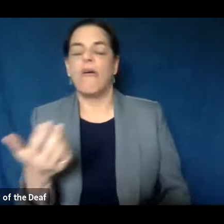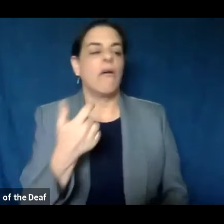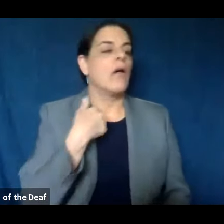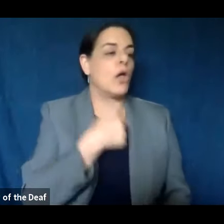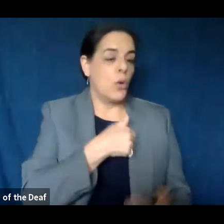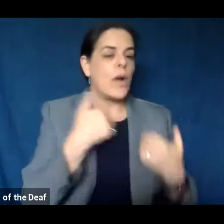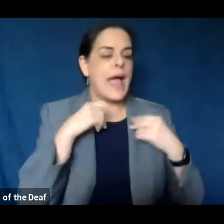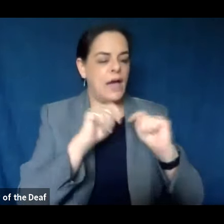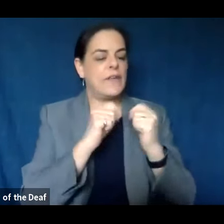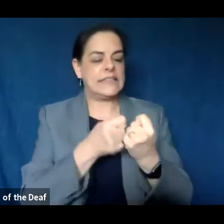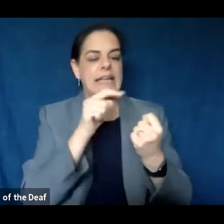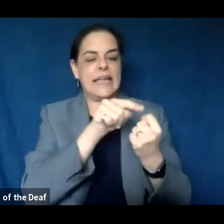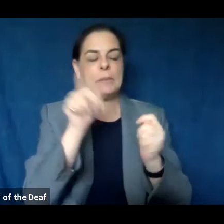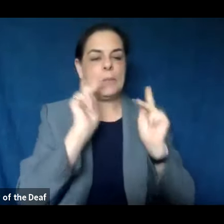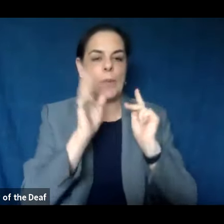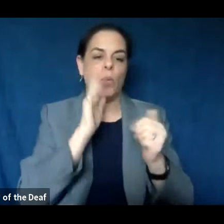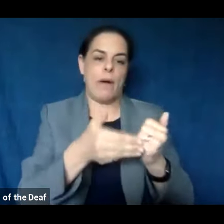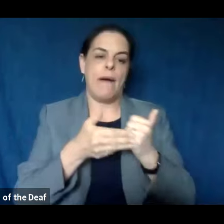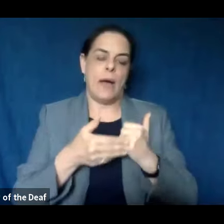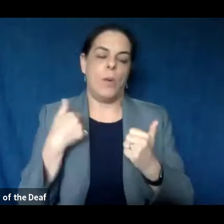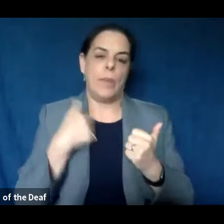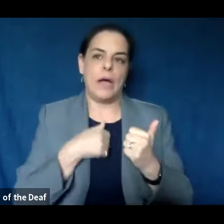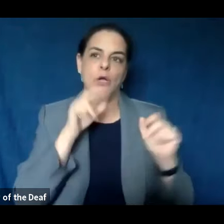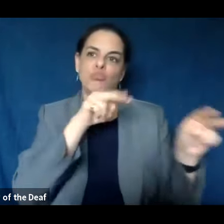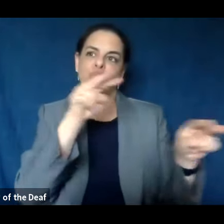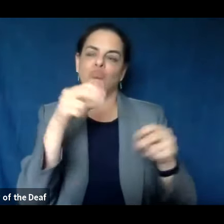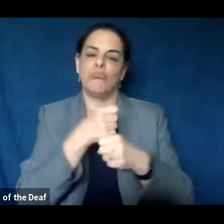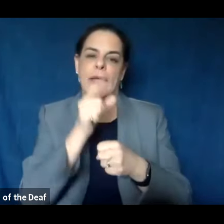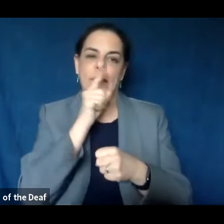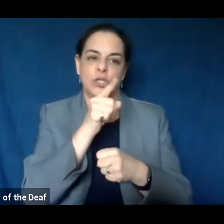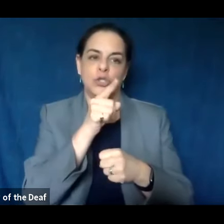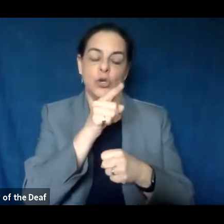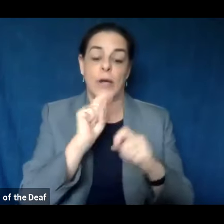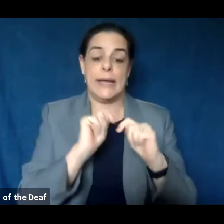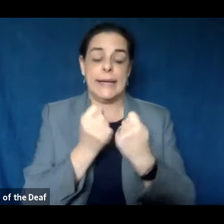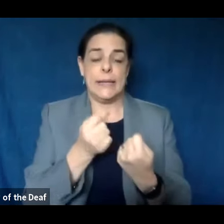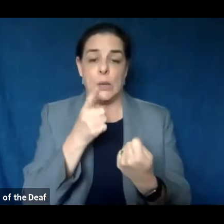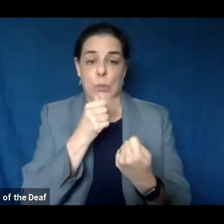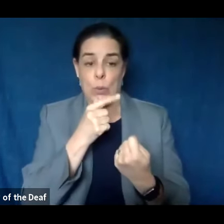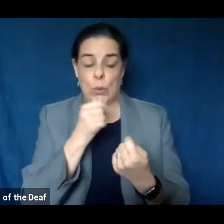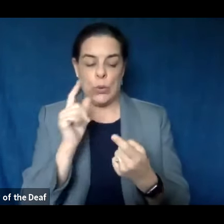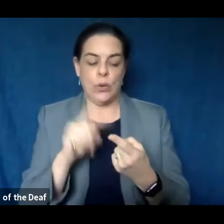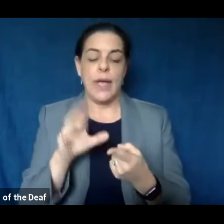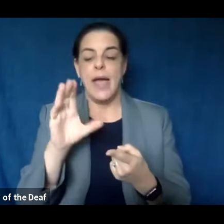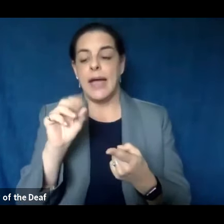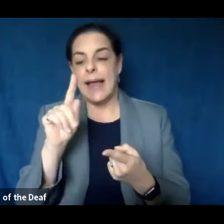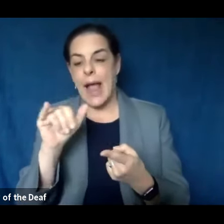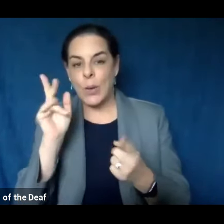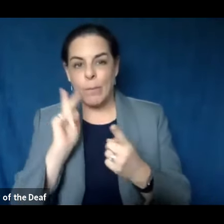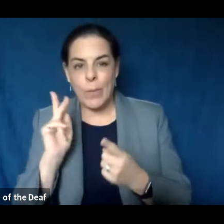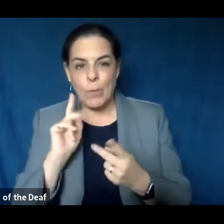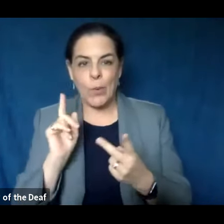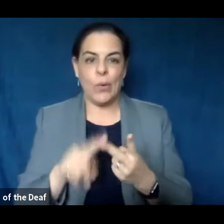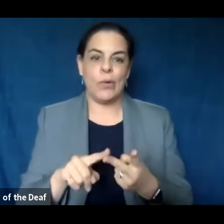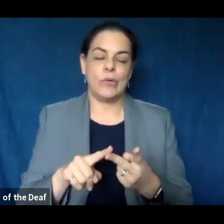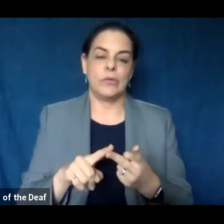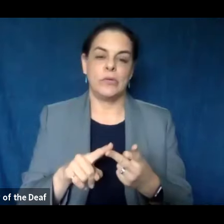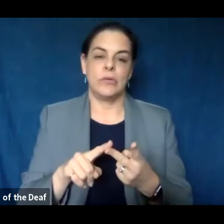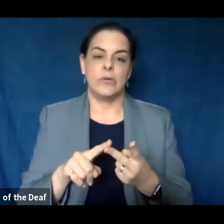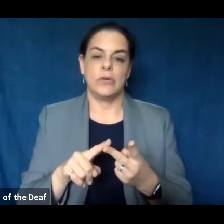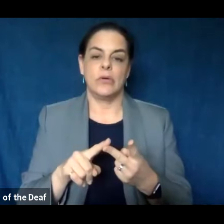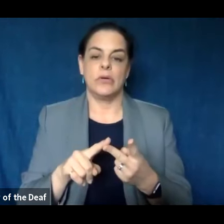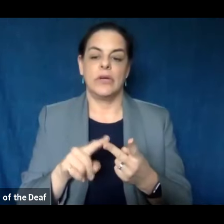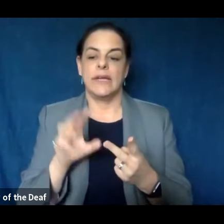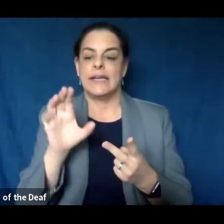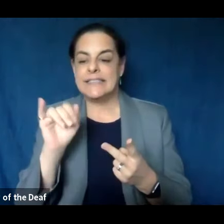to be helping us do enforcement. So the team is made up of county folks and county staff and